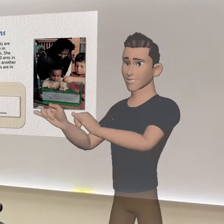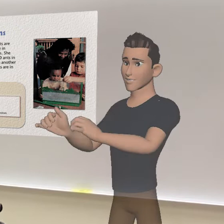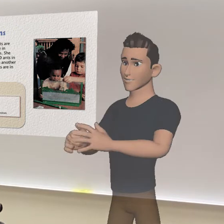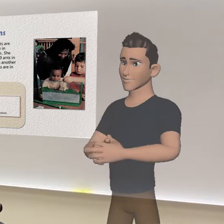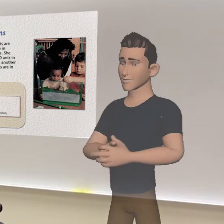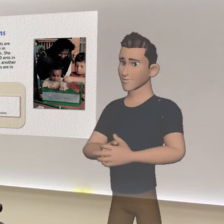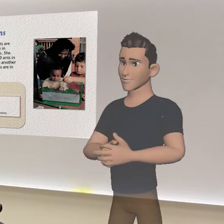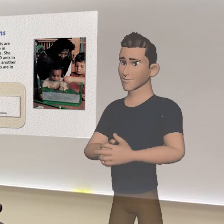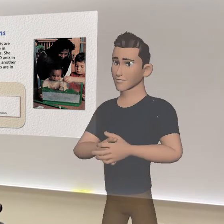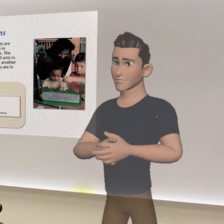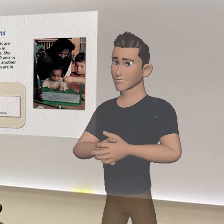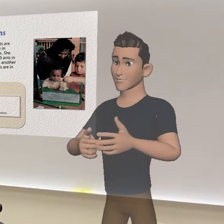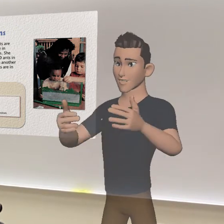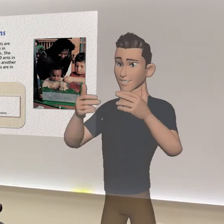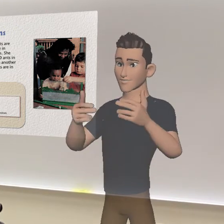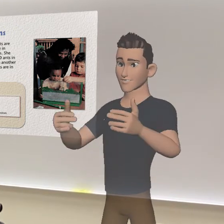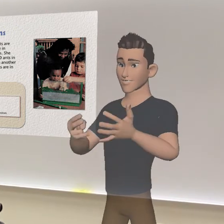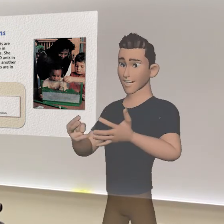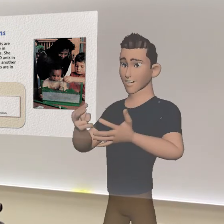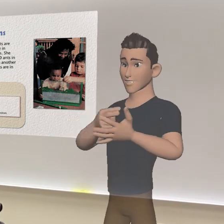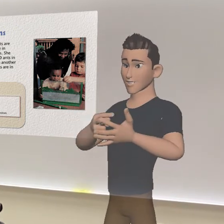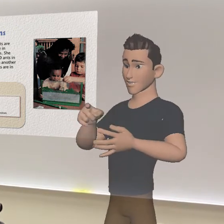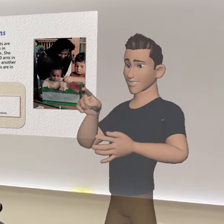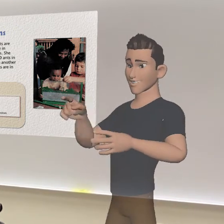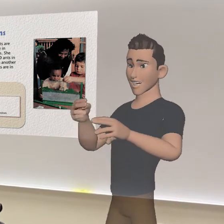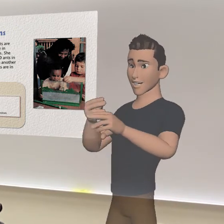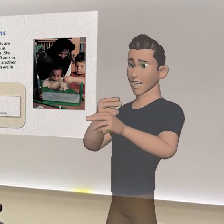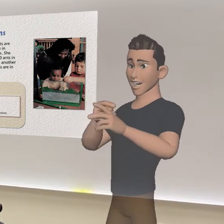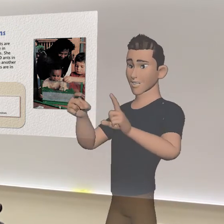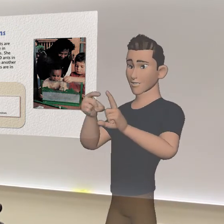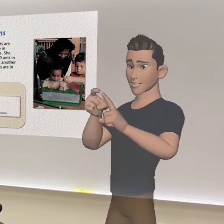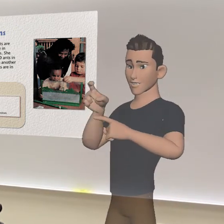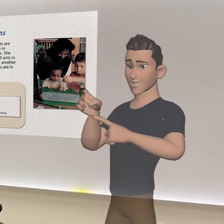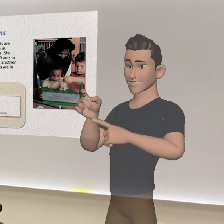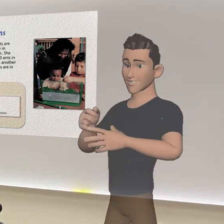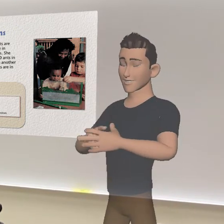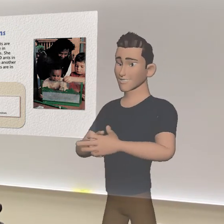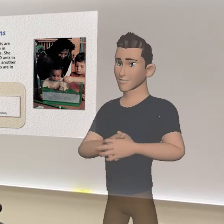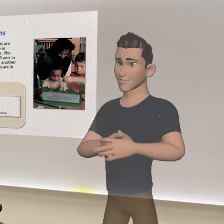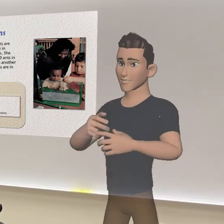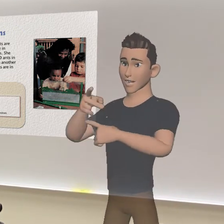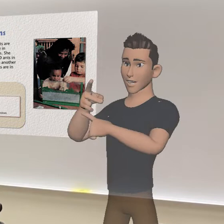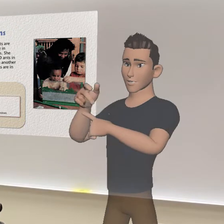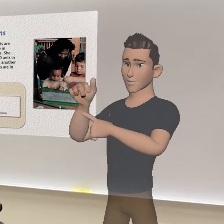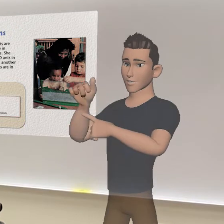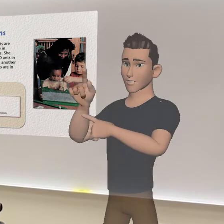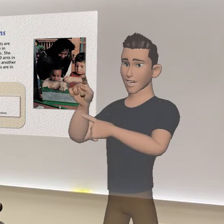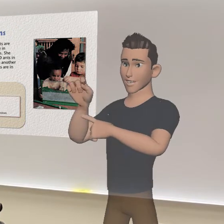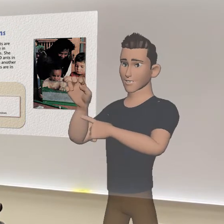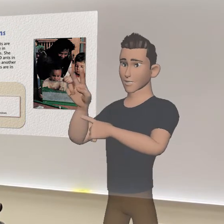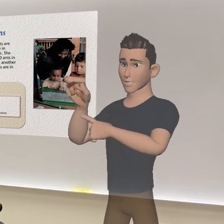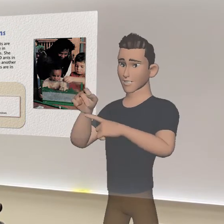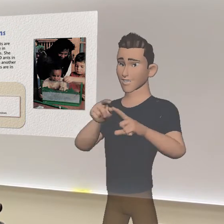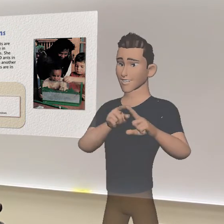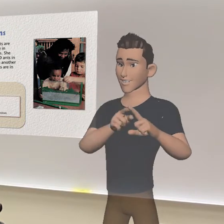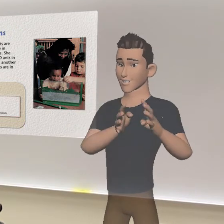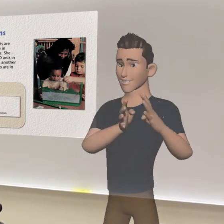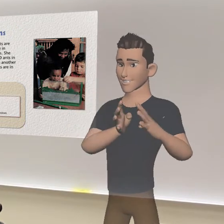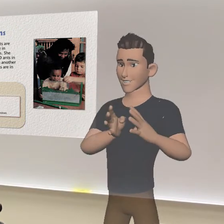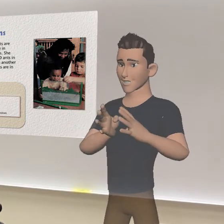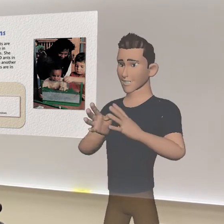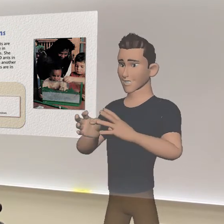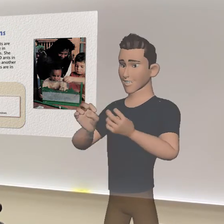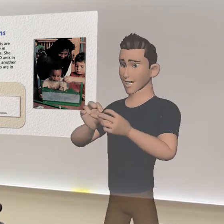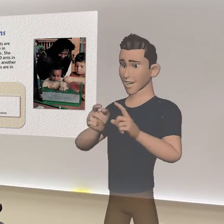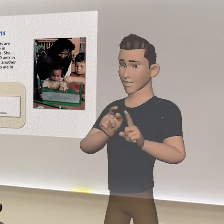holographic sign language interpreters through HoloLens. This system aims to enhance deaf and hard-of-hearing students'